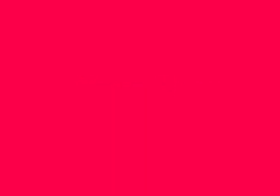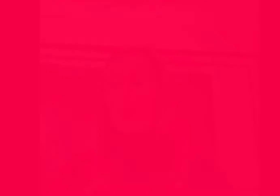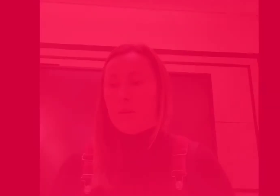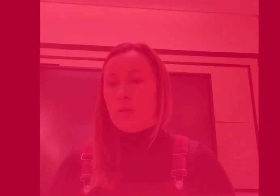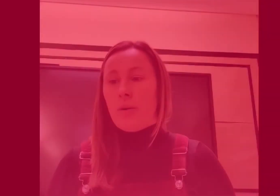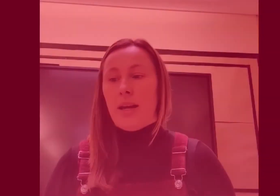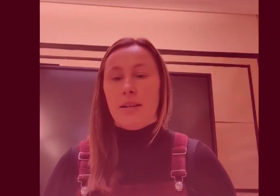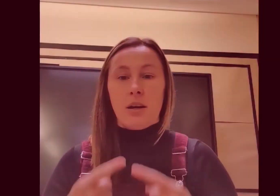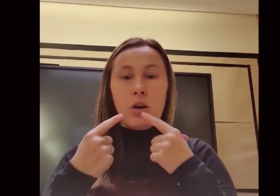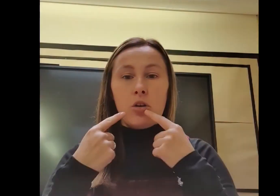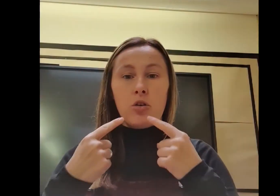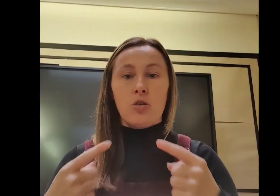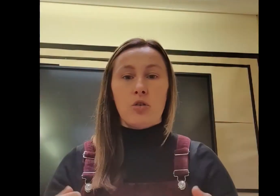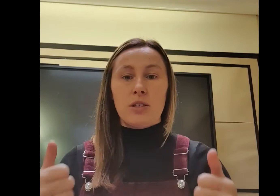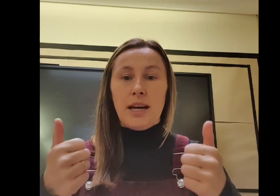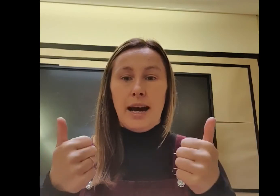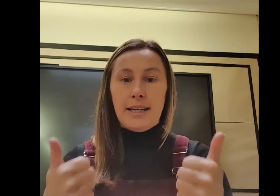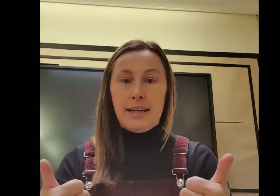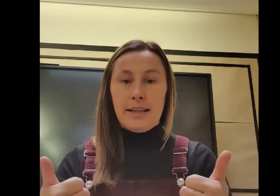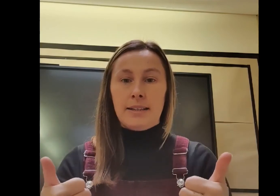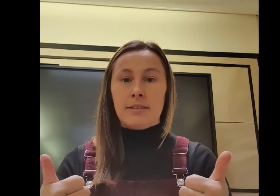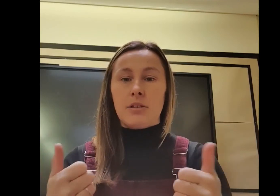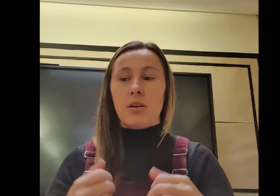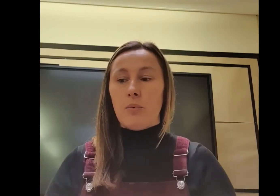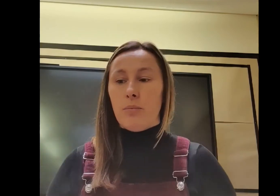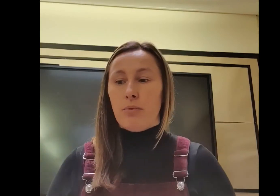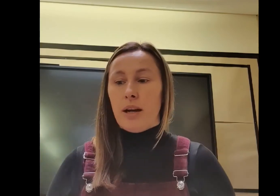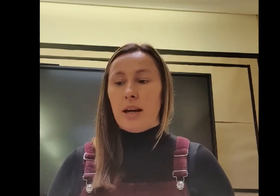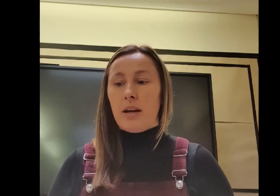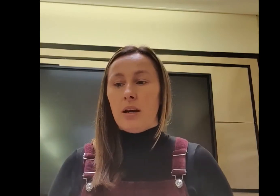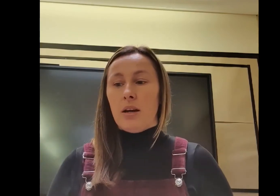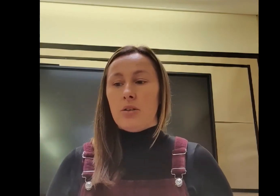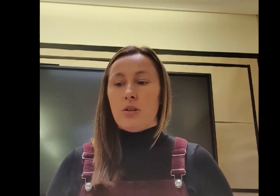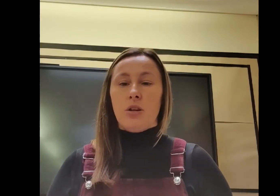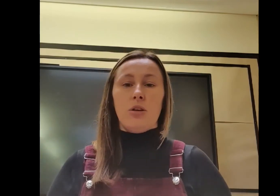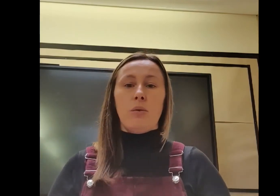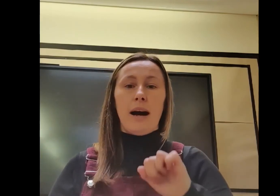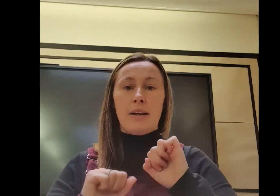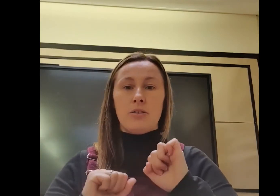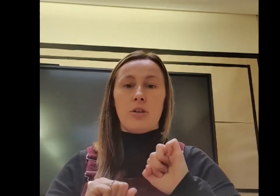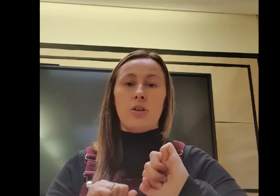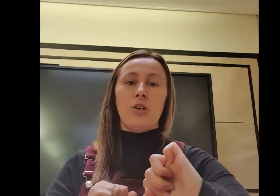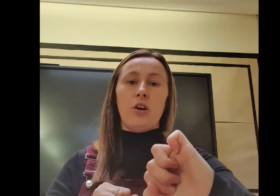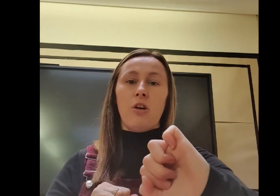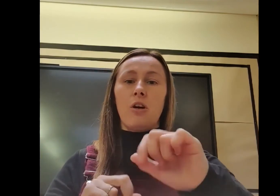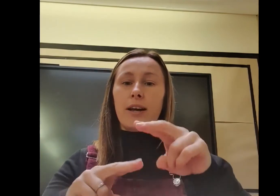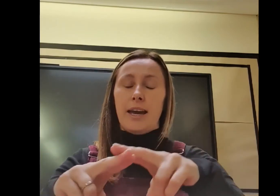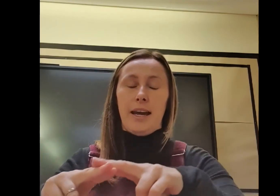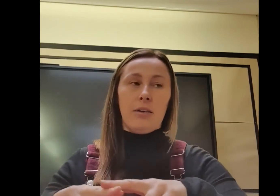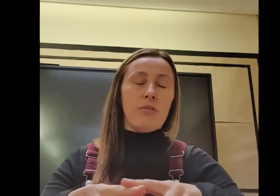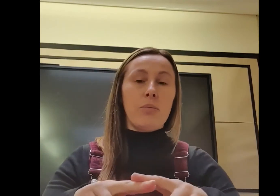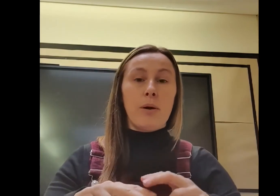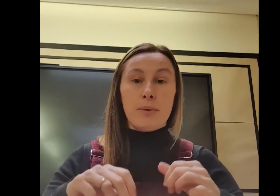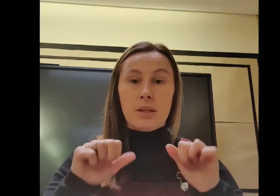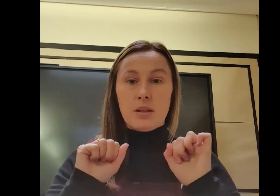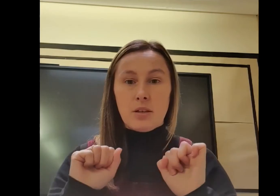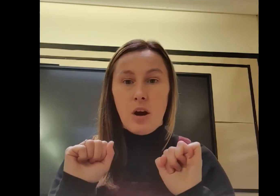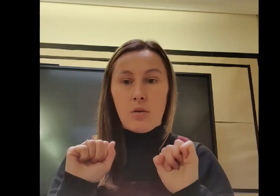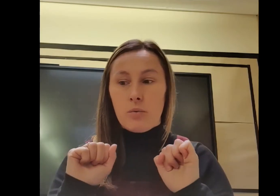So it is good tidings we bring to you and your kin. For the purpose of the song, we do it